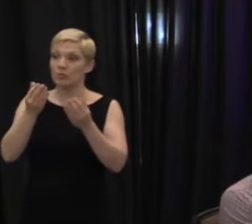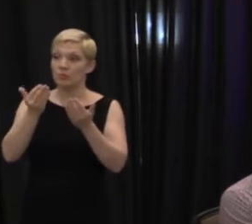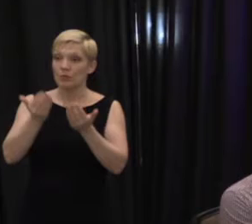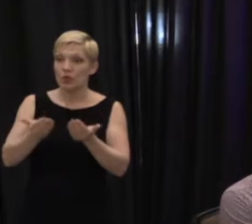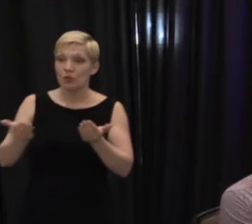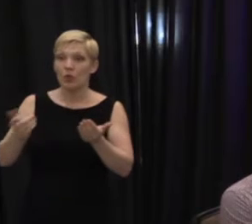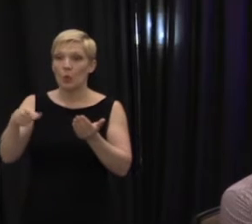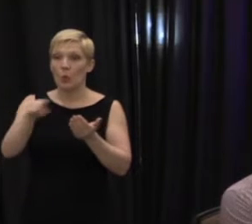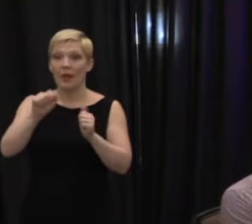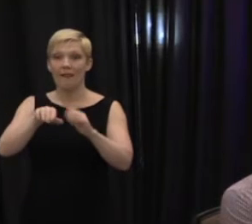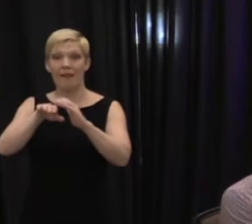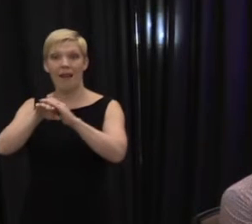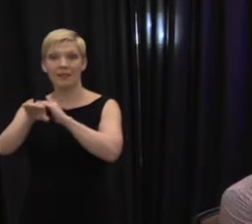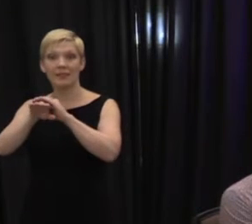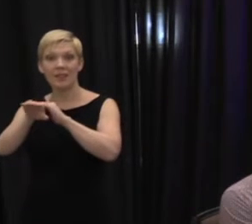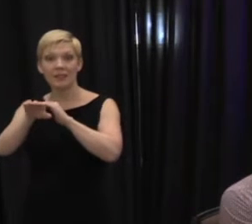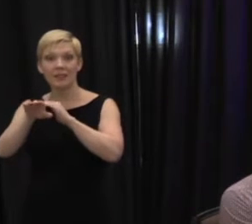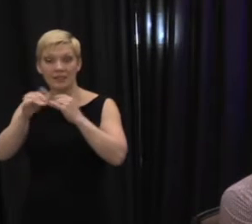that you can access now,